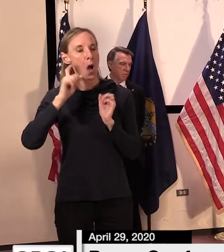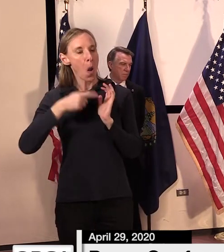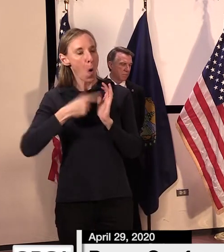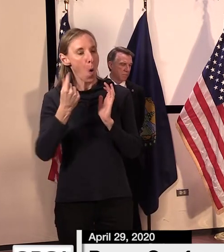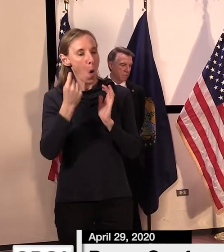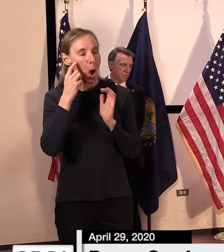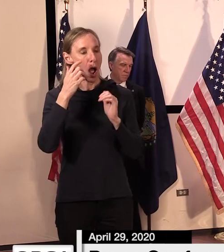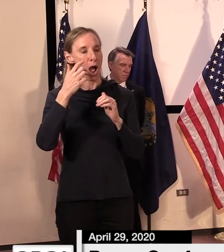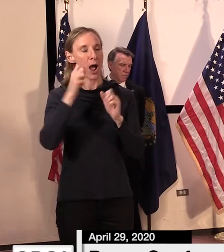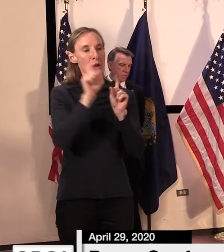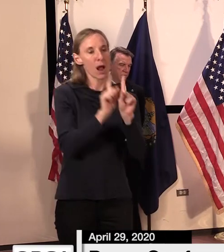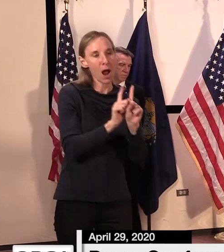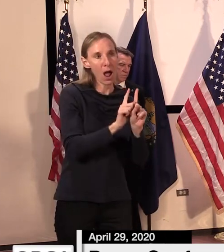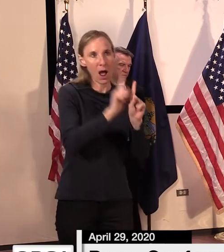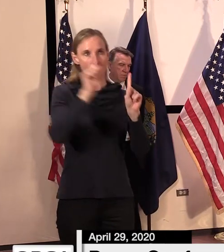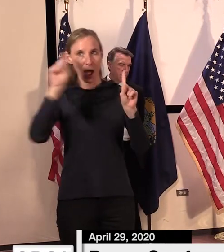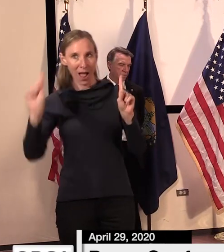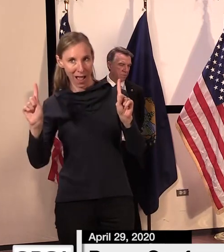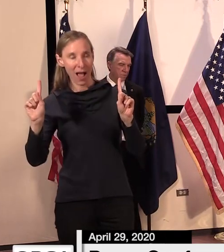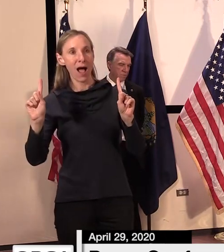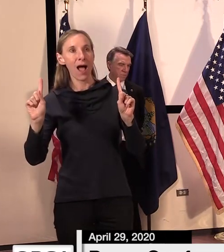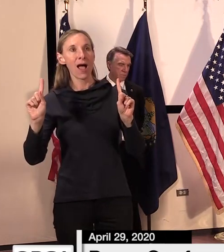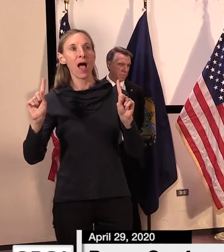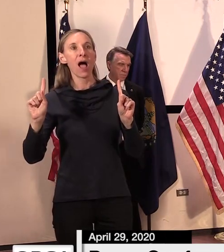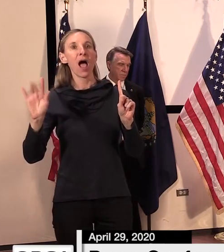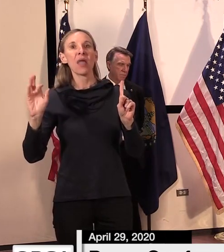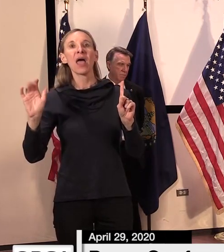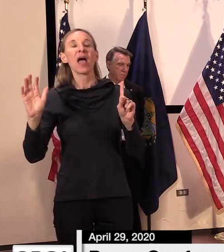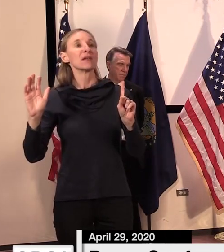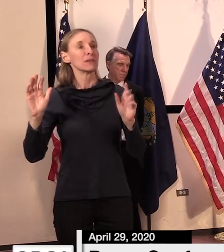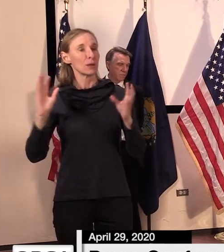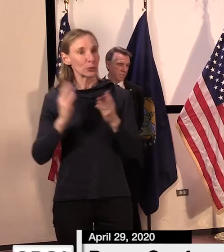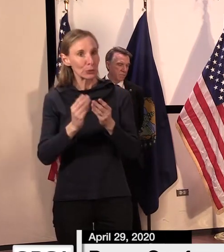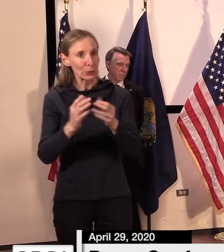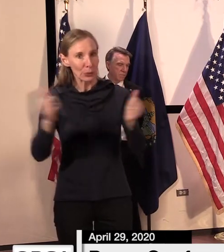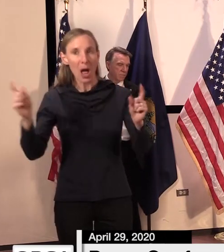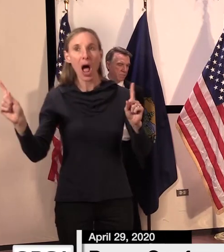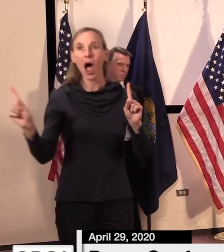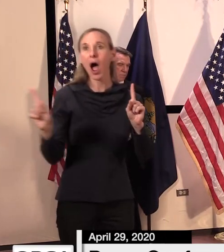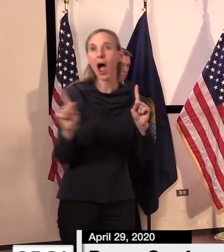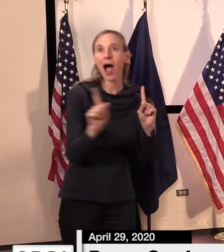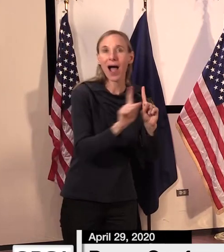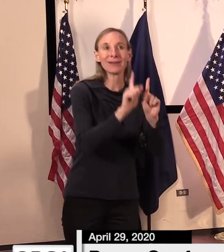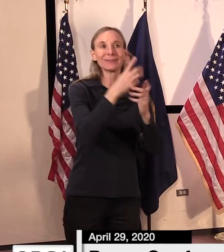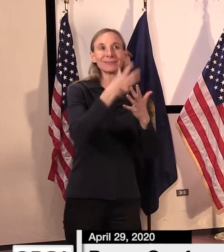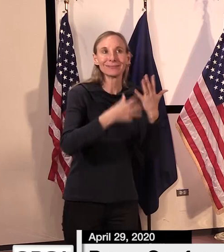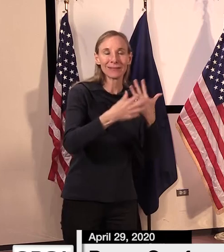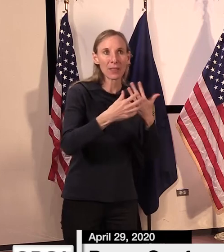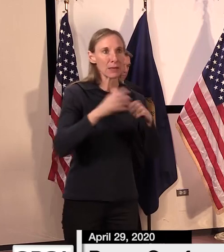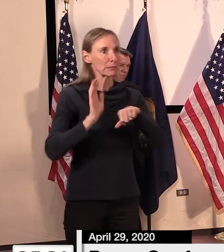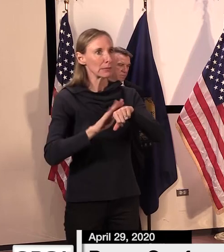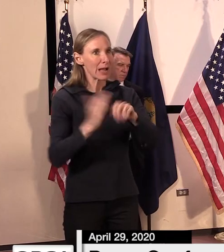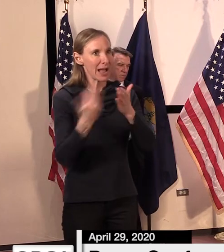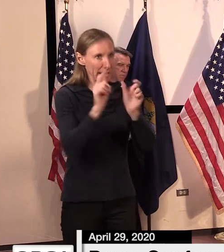as something that gets turned on and then turned off periodically over periods of